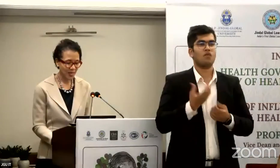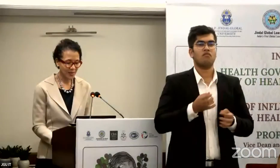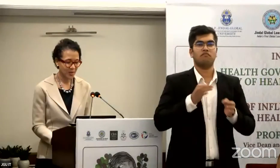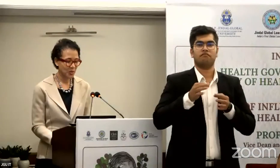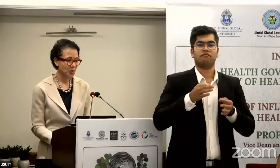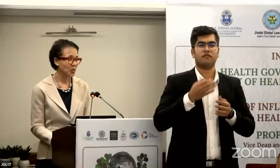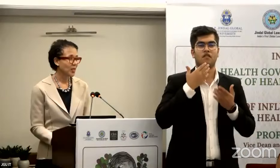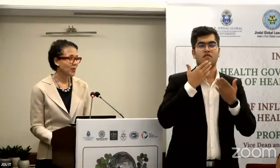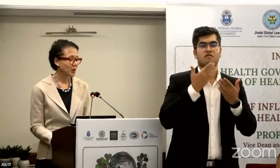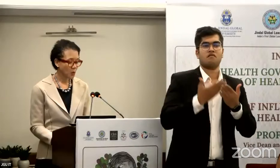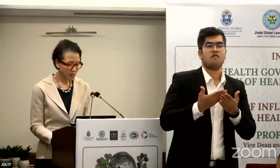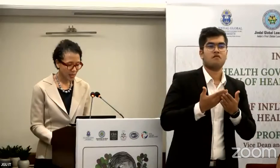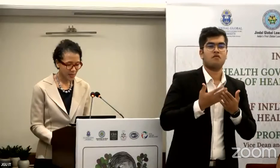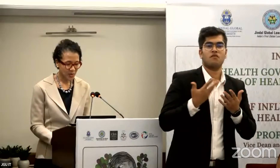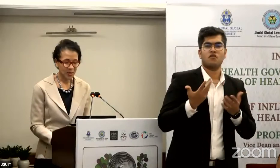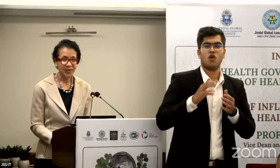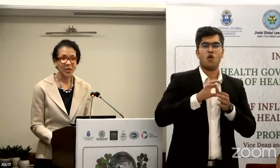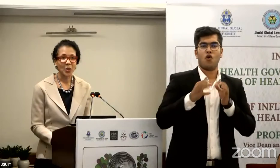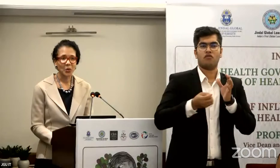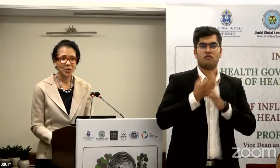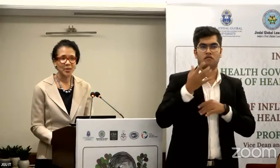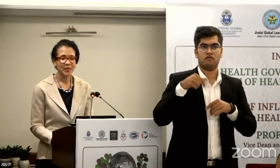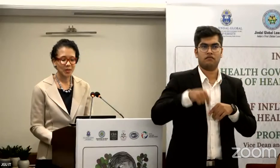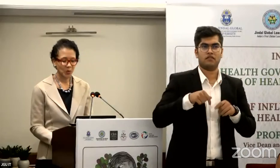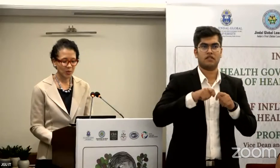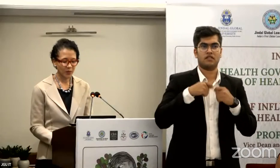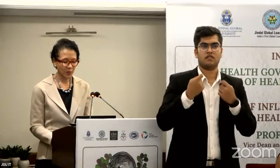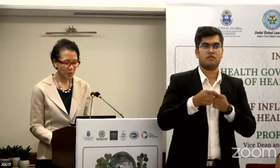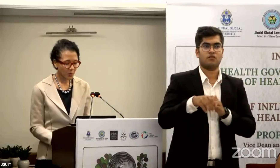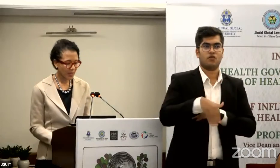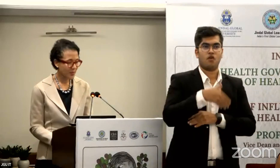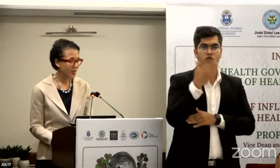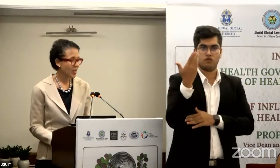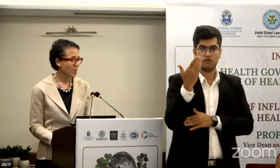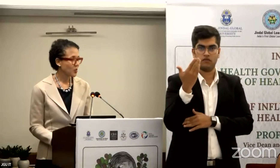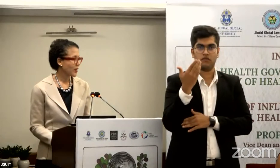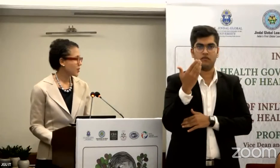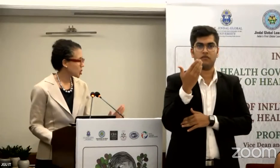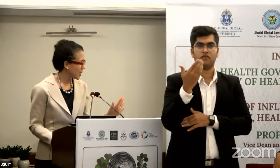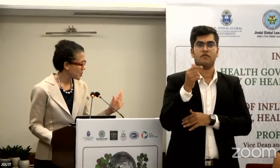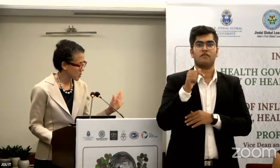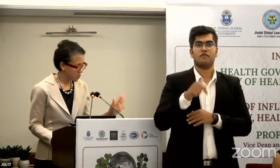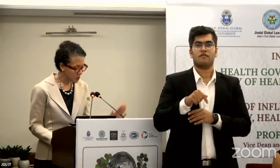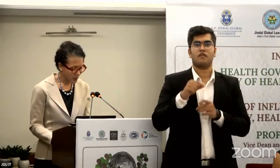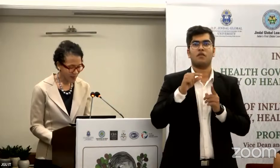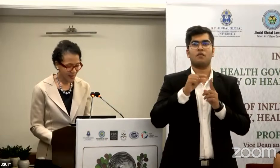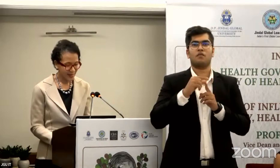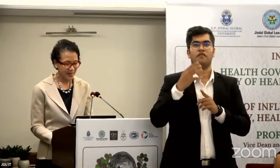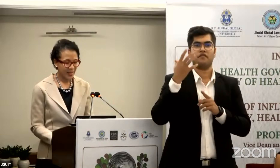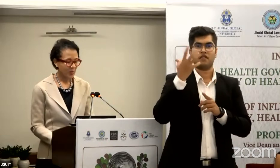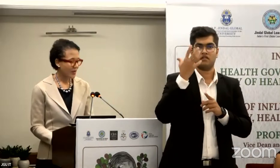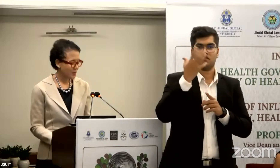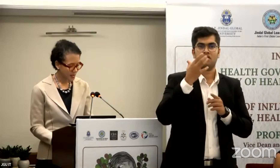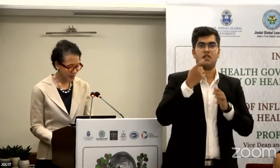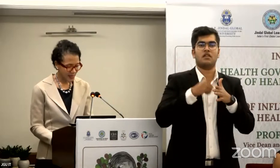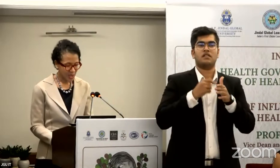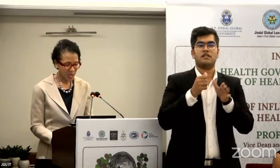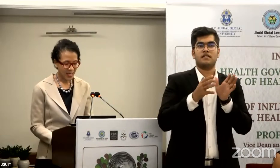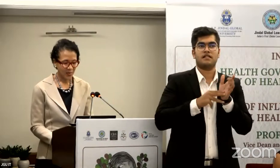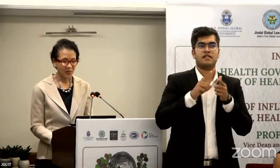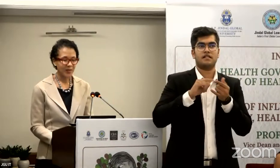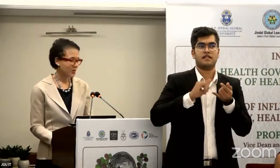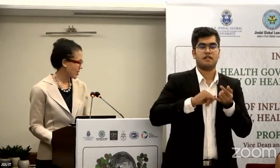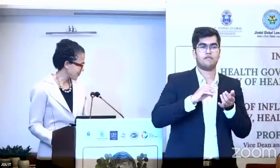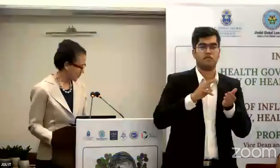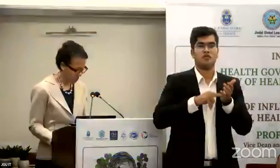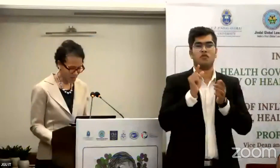sincere thanks to the organizers and the hosts of this wonderful program, Professor James Nadumpara, Professor Deepika